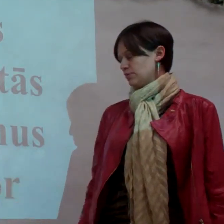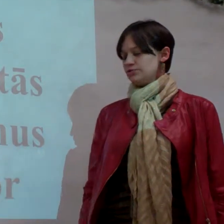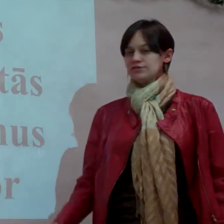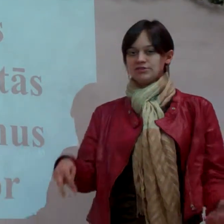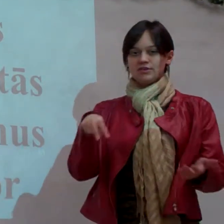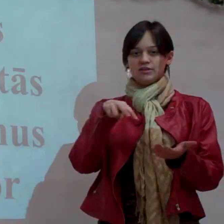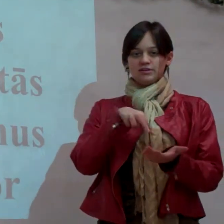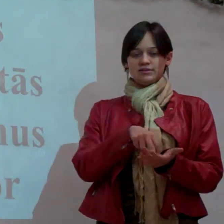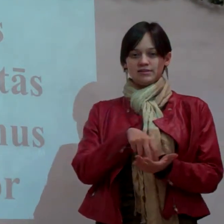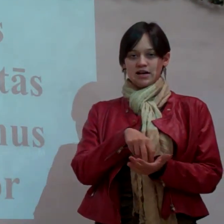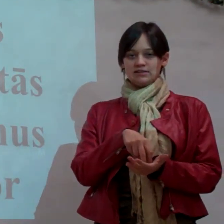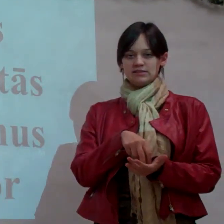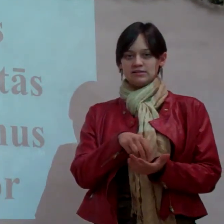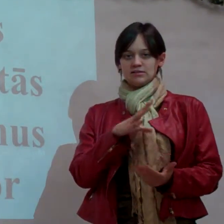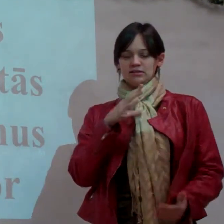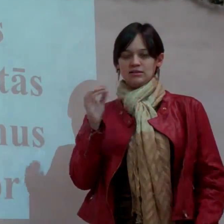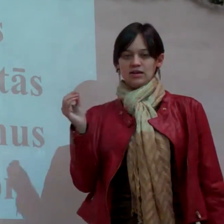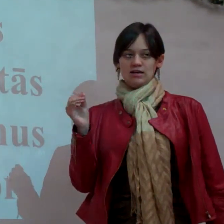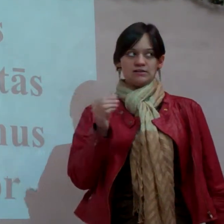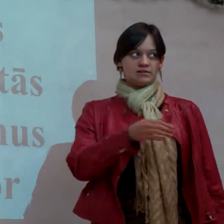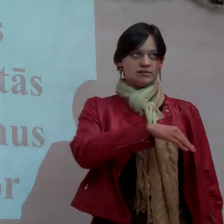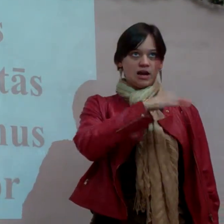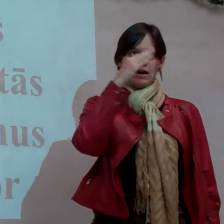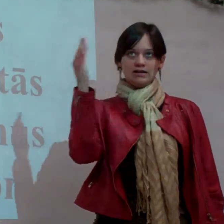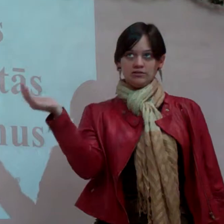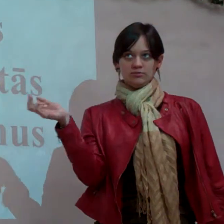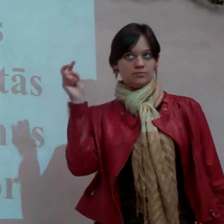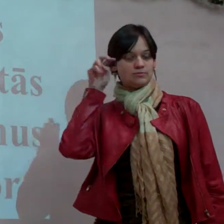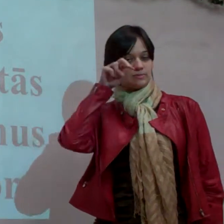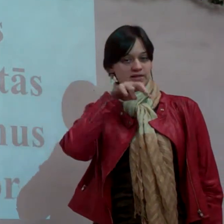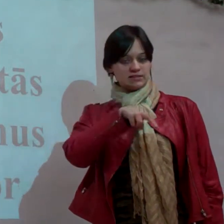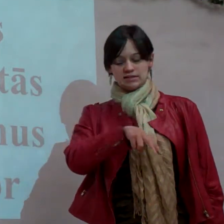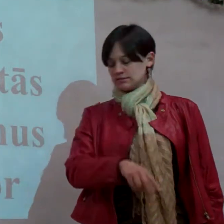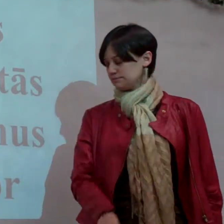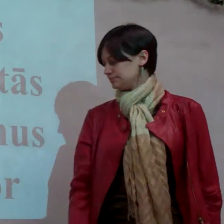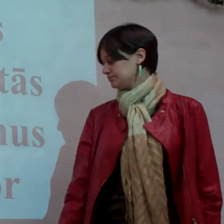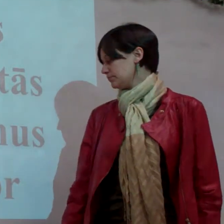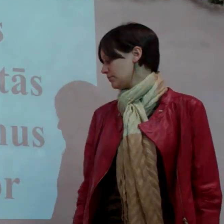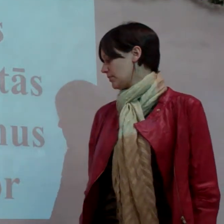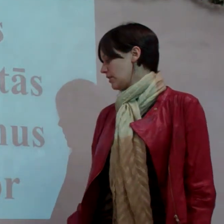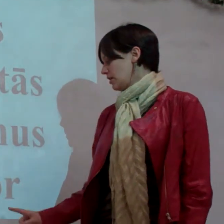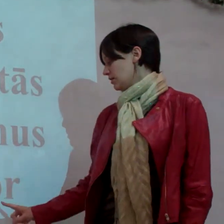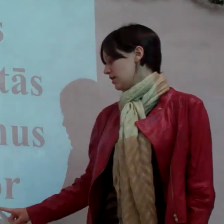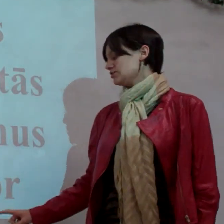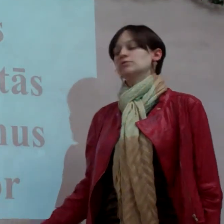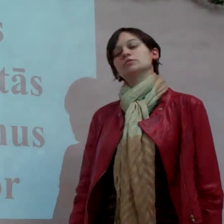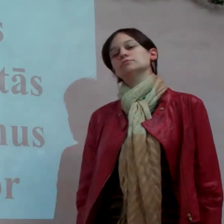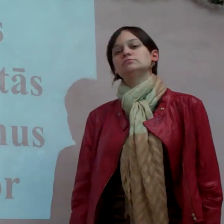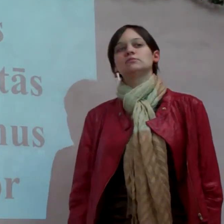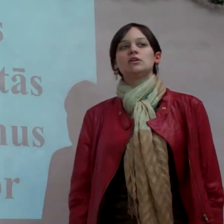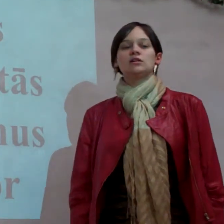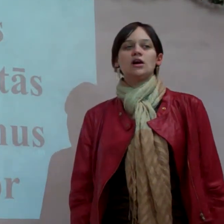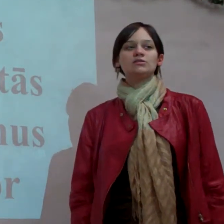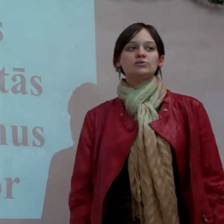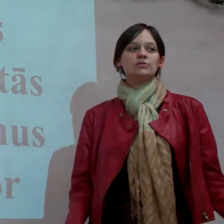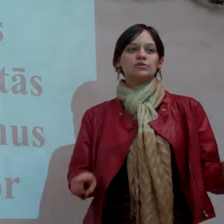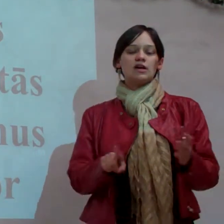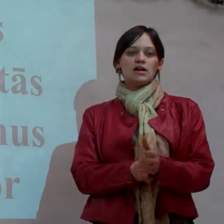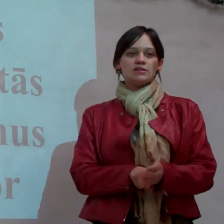remus stat et caelum spectat. Castor. Castor